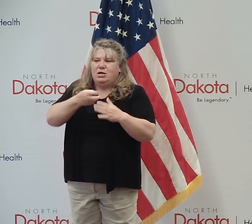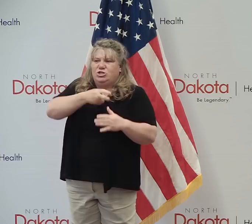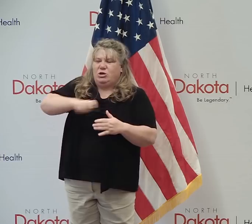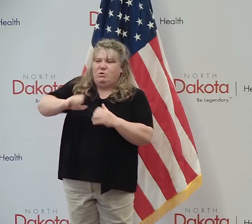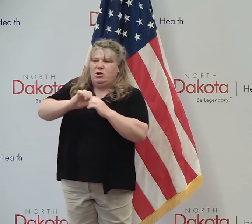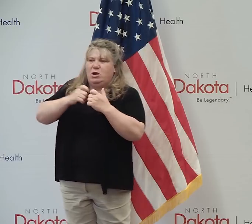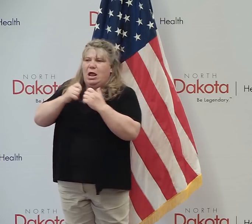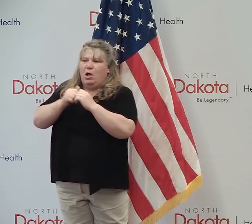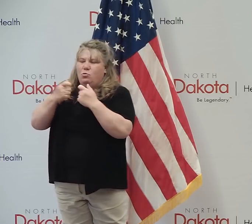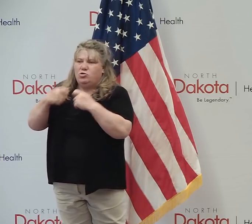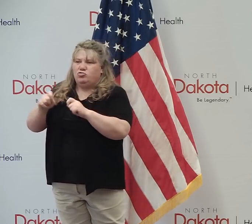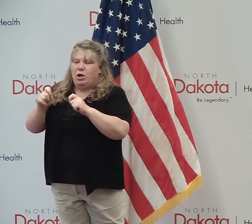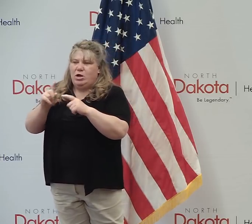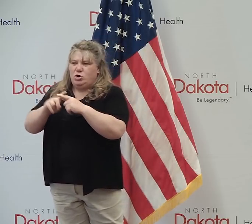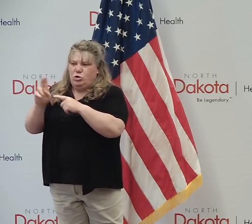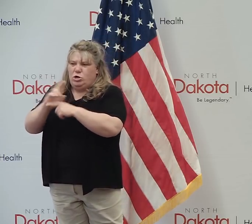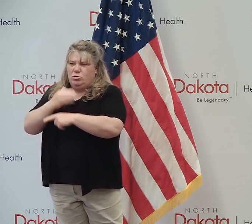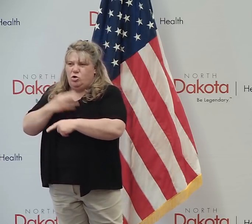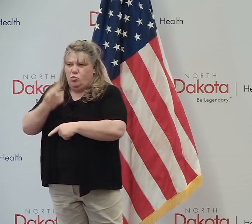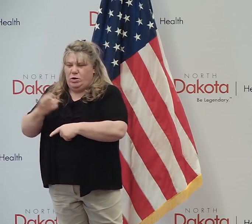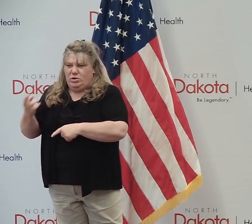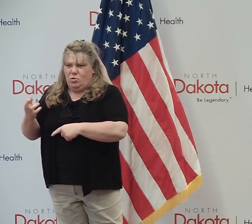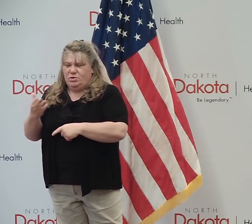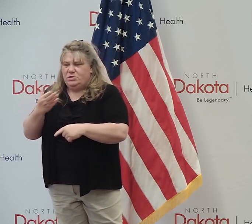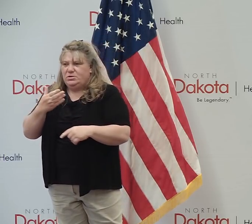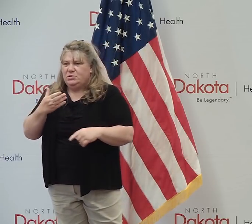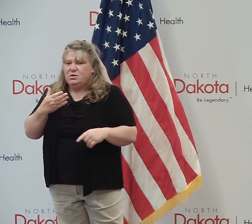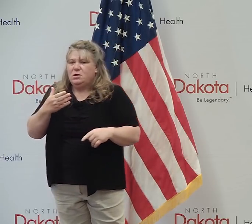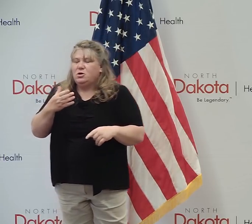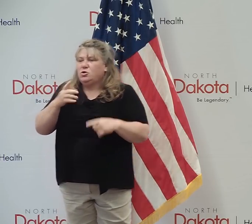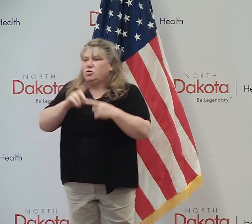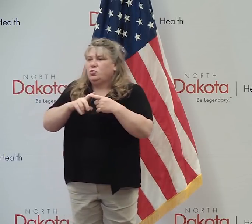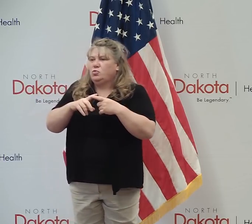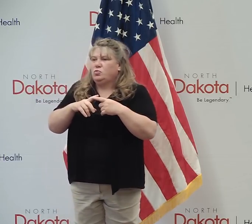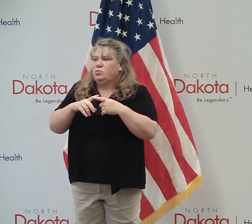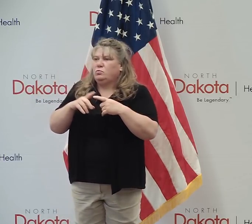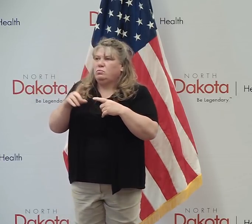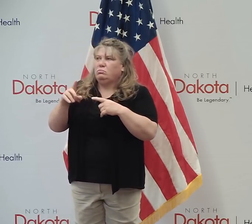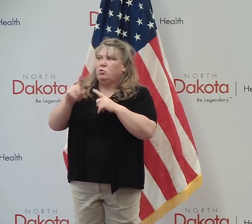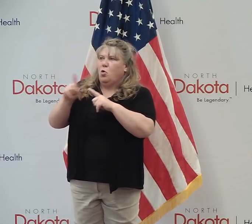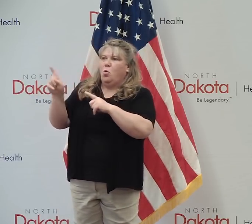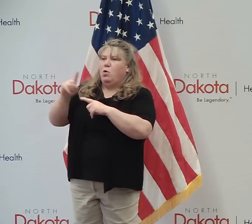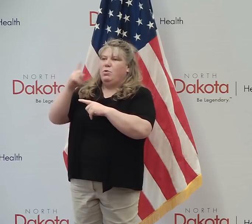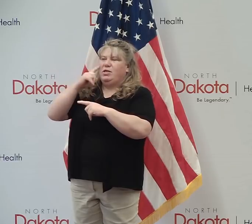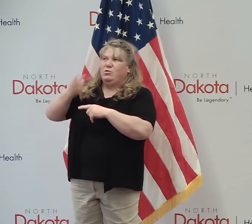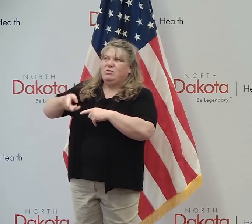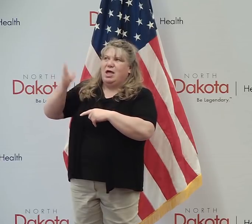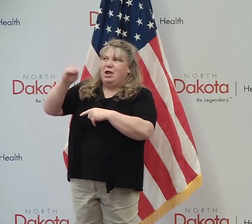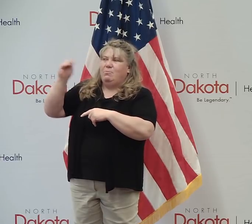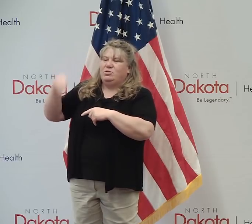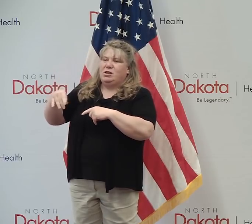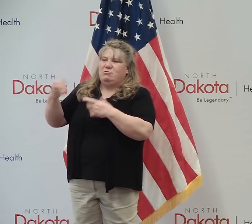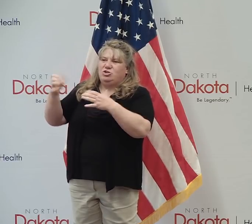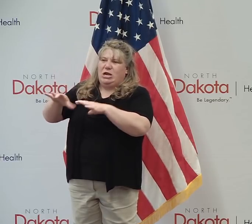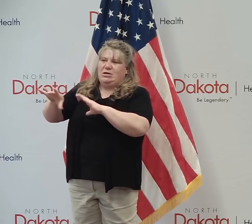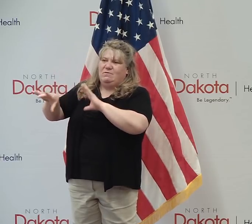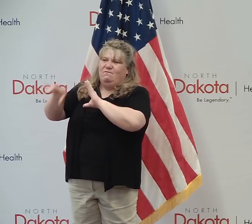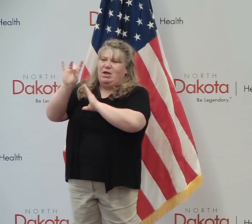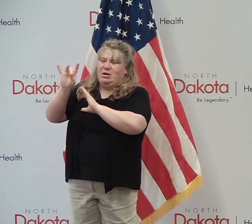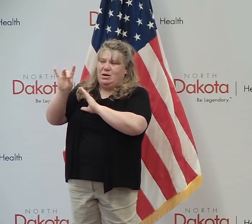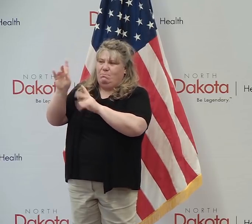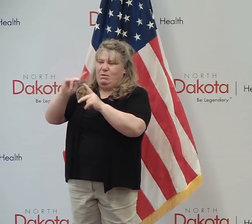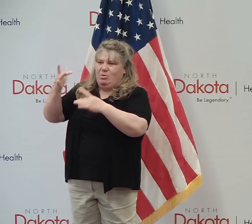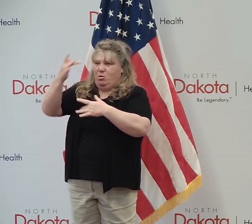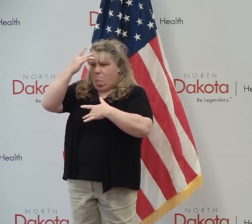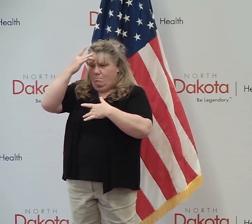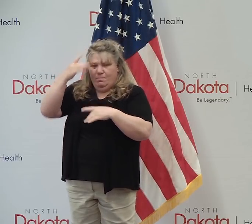trying to drive the resources in terms of going to where we think there's a higher percentage chance of finding positives.